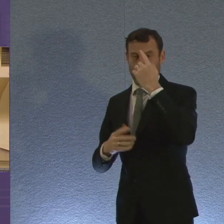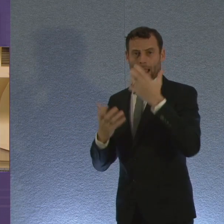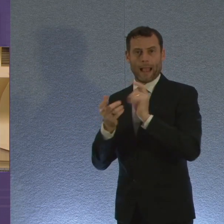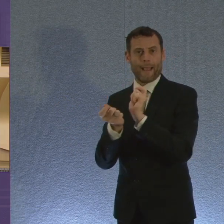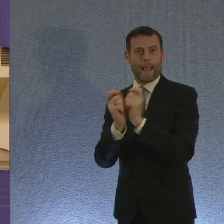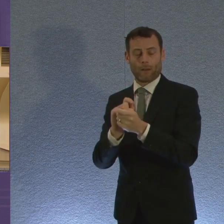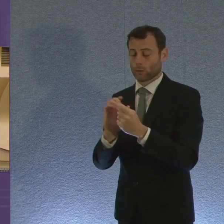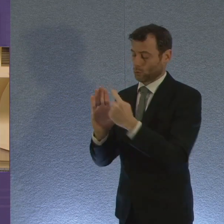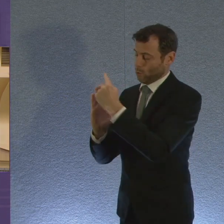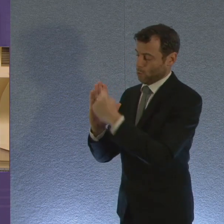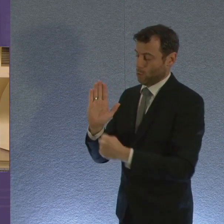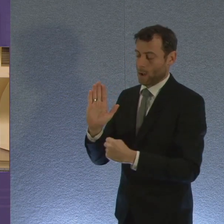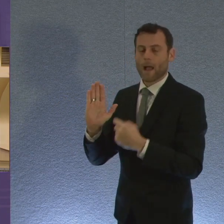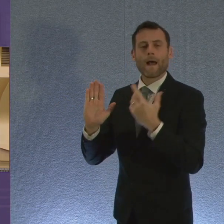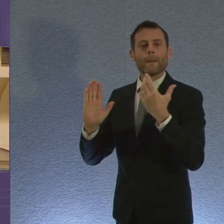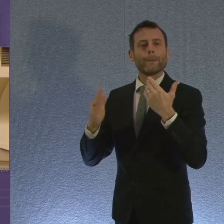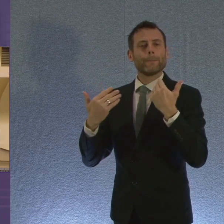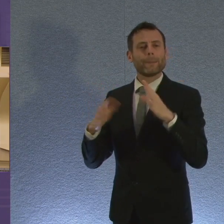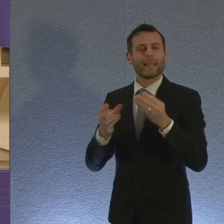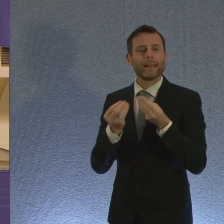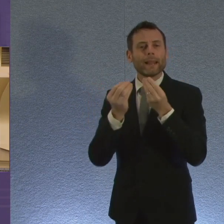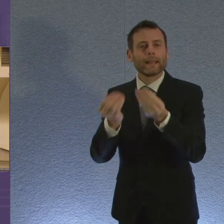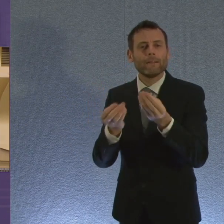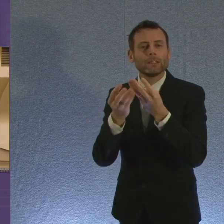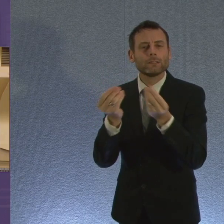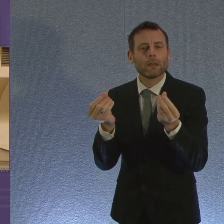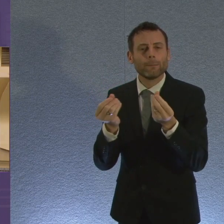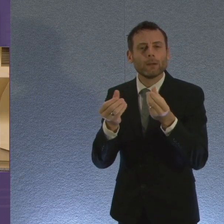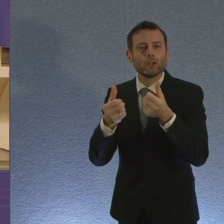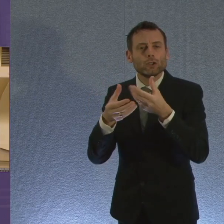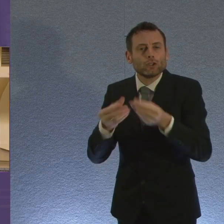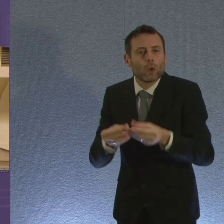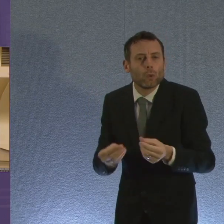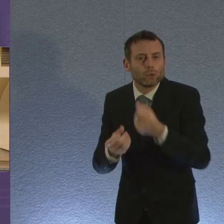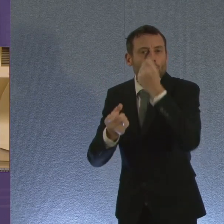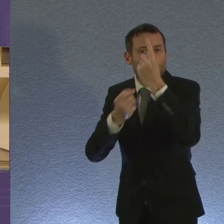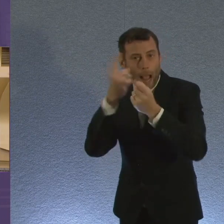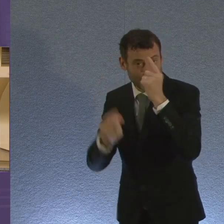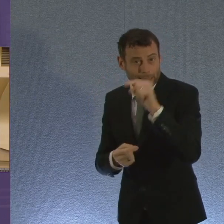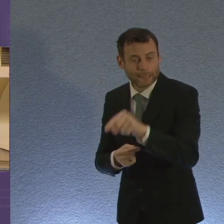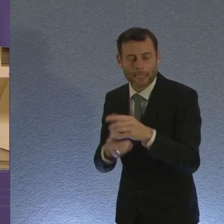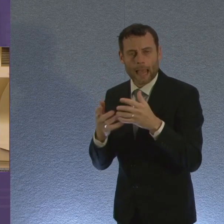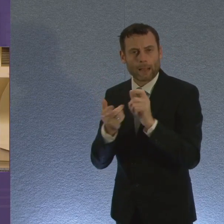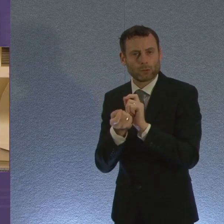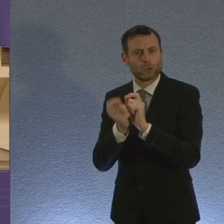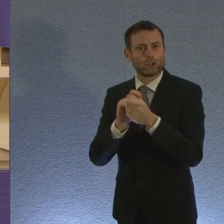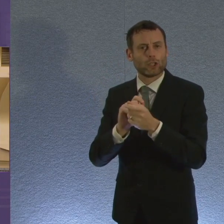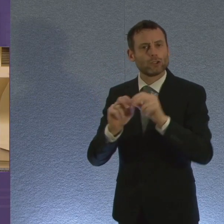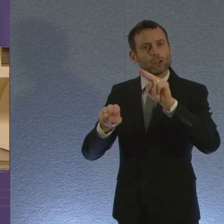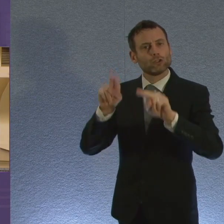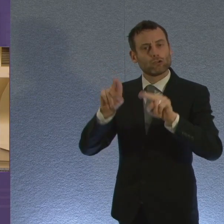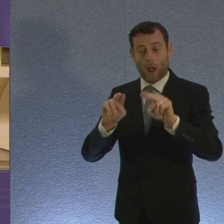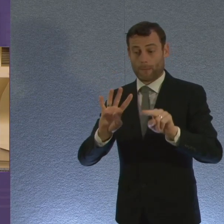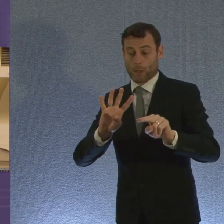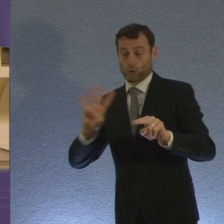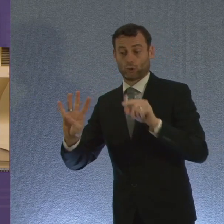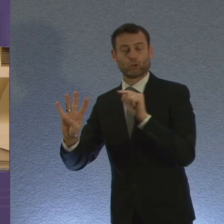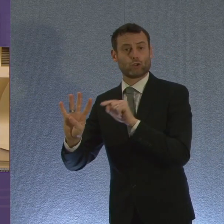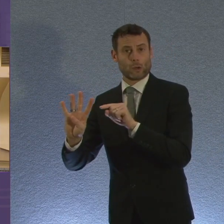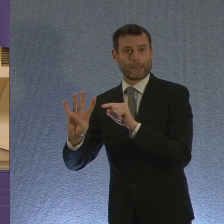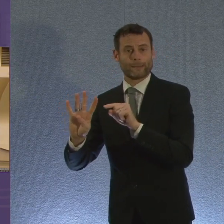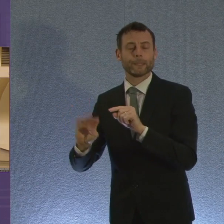proportionate, but it has not secured the support, as we know, of this chamber, and we're also, of course, aware of the concerns of